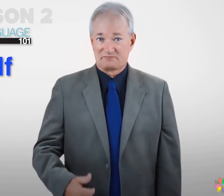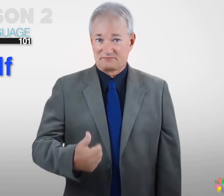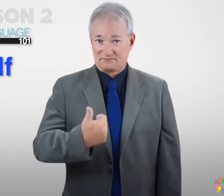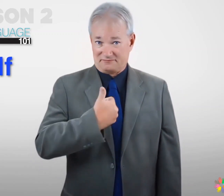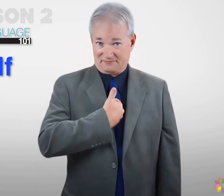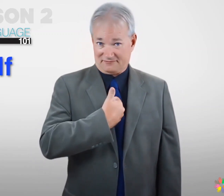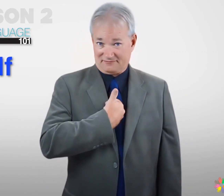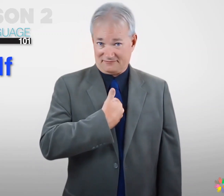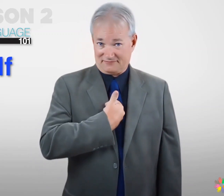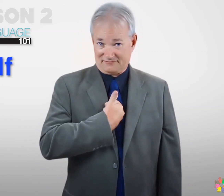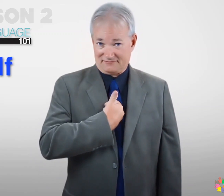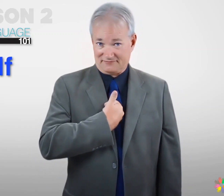myself,